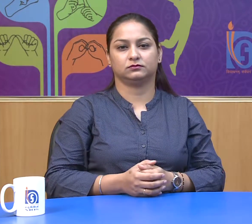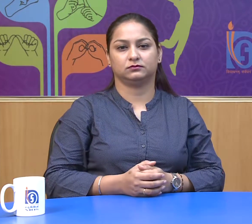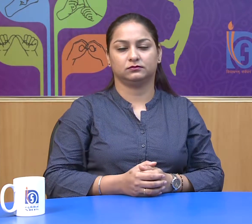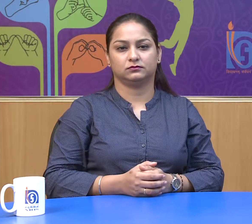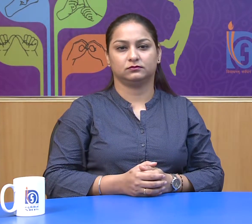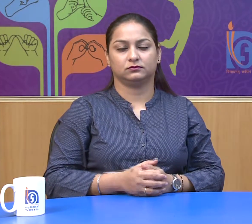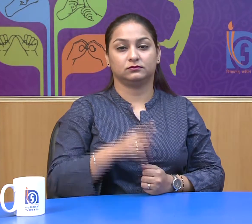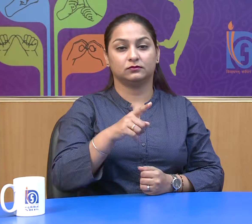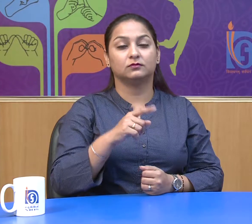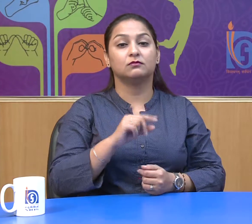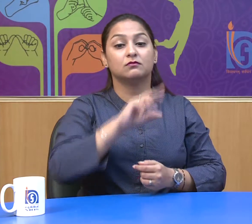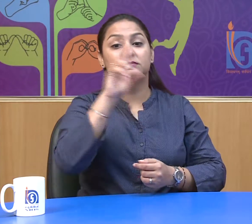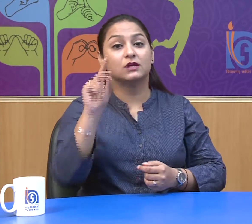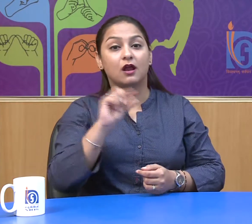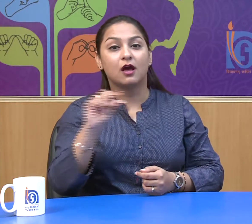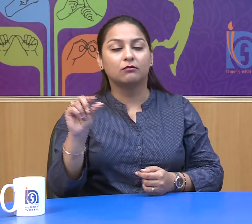and Surdas,